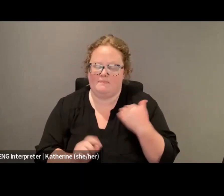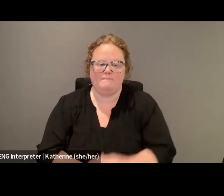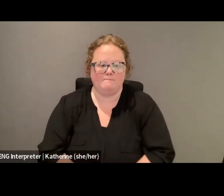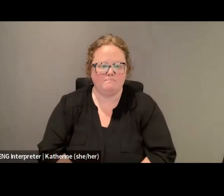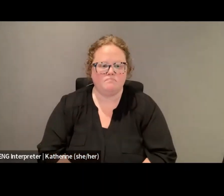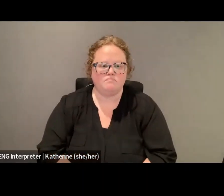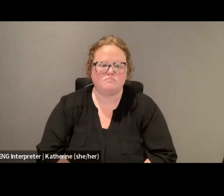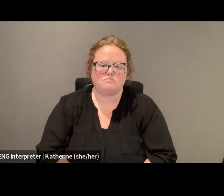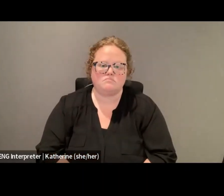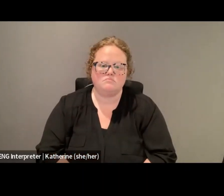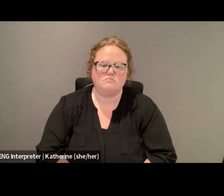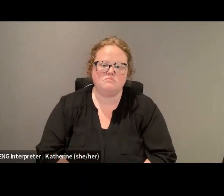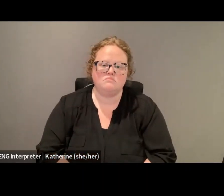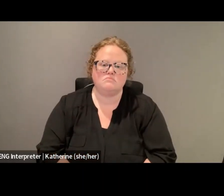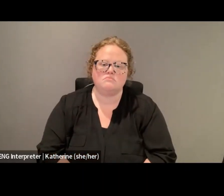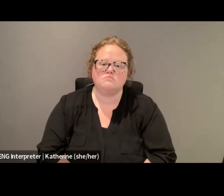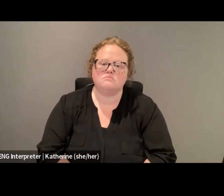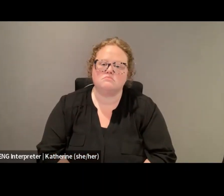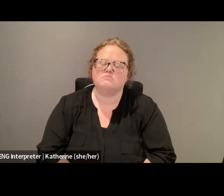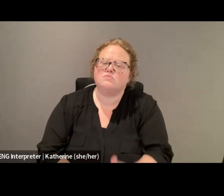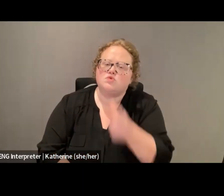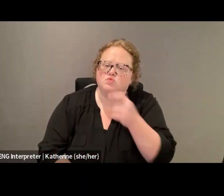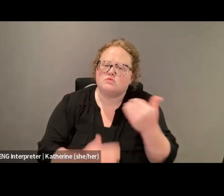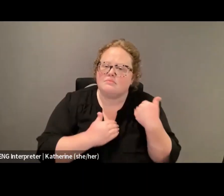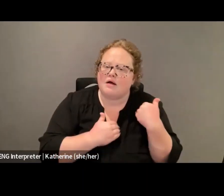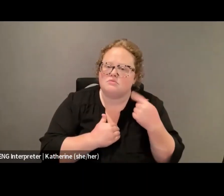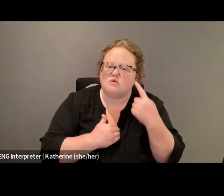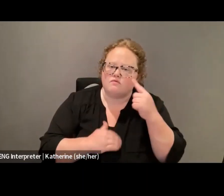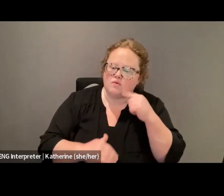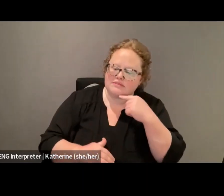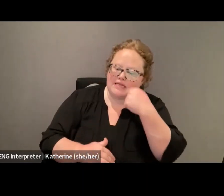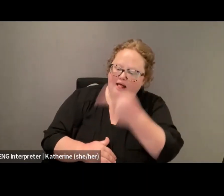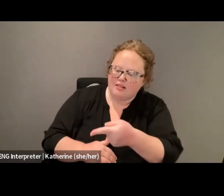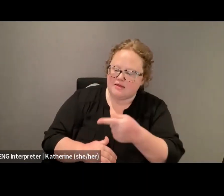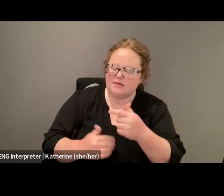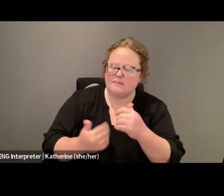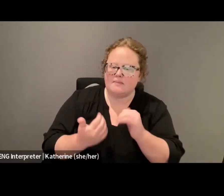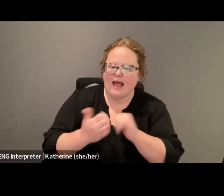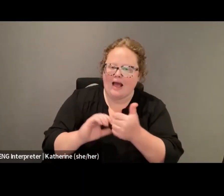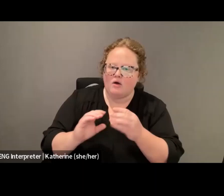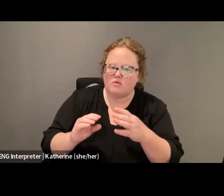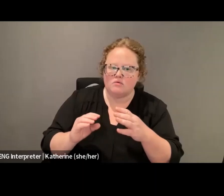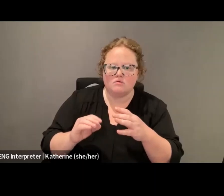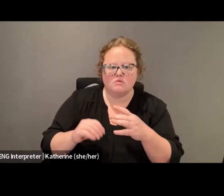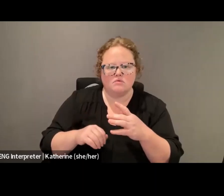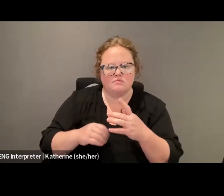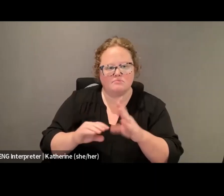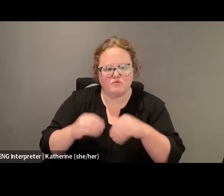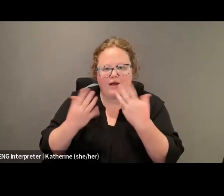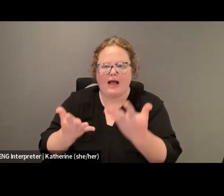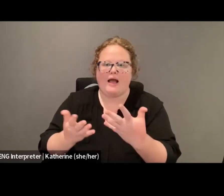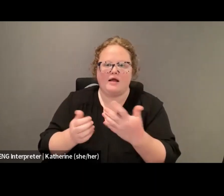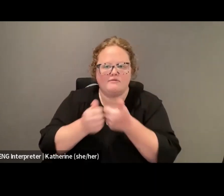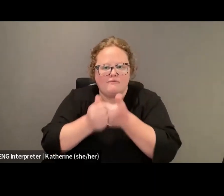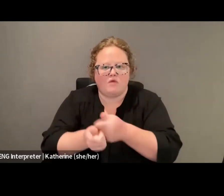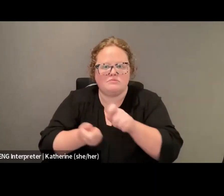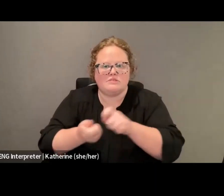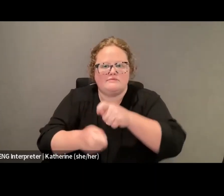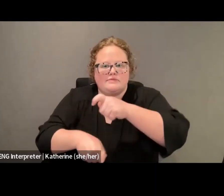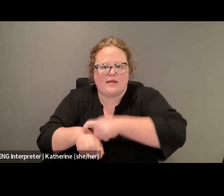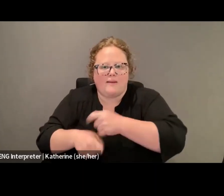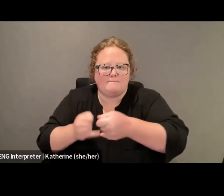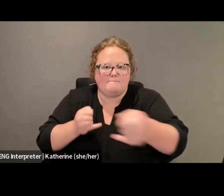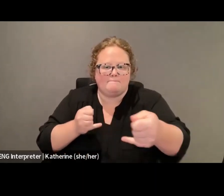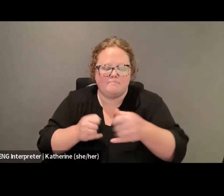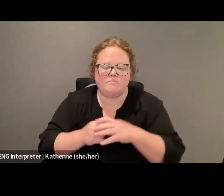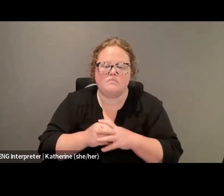Who is responsible for telling the person that? How it's provided timely? And so these are all things that states have to talk about. And we